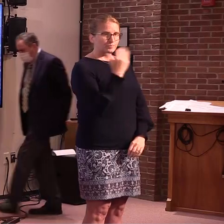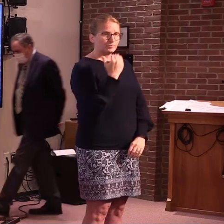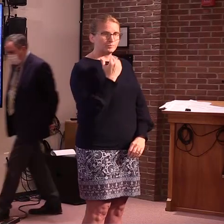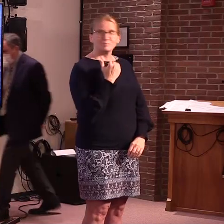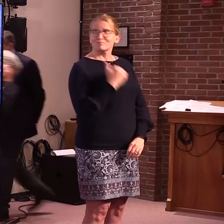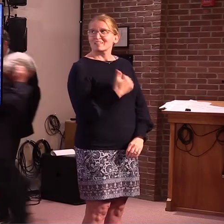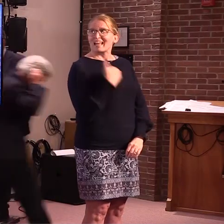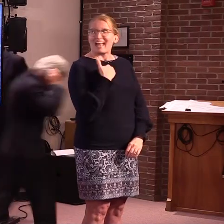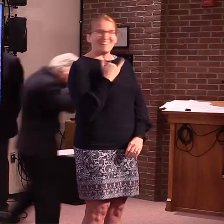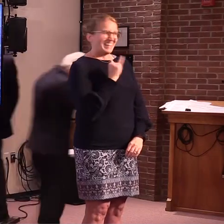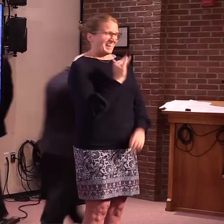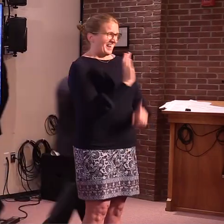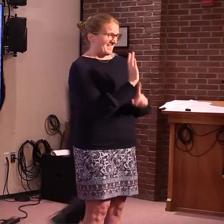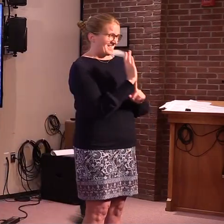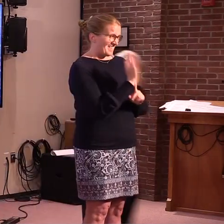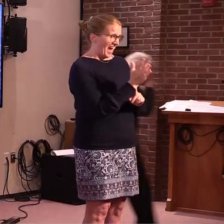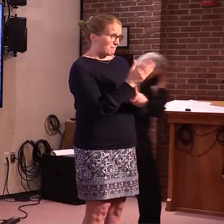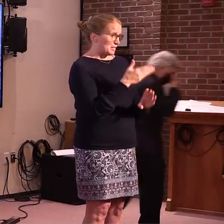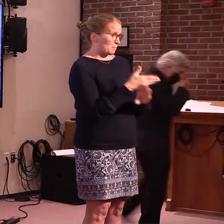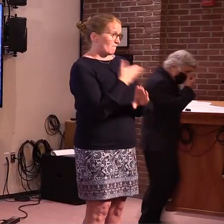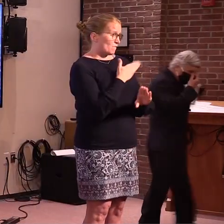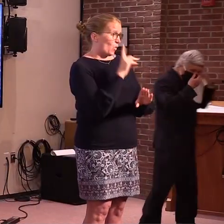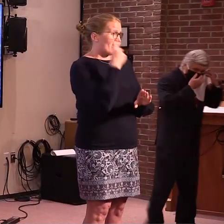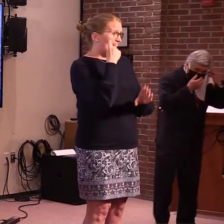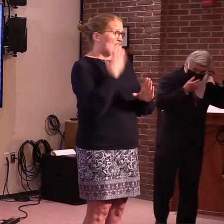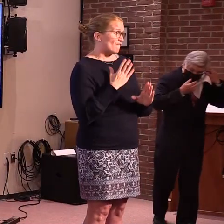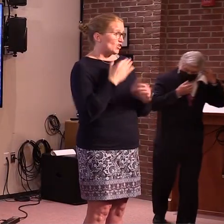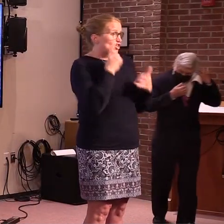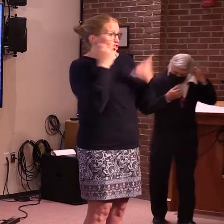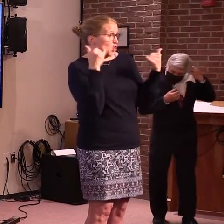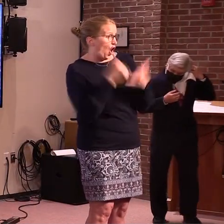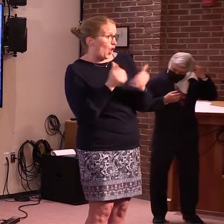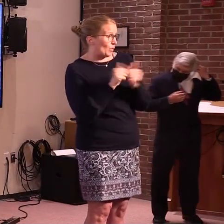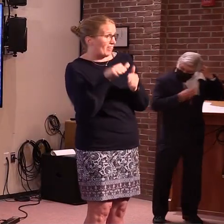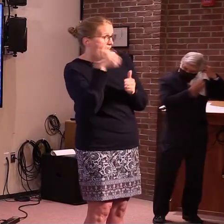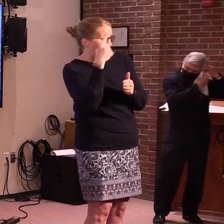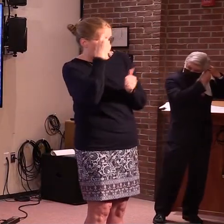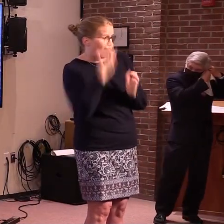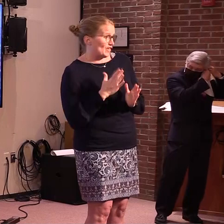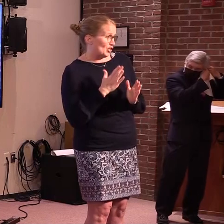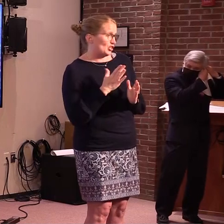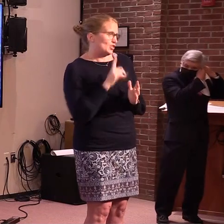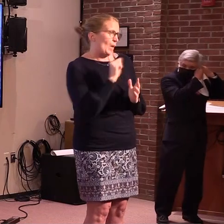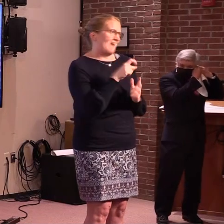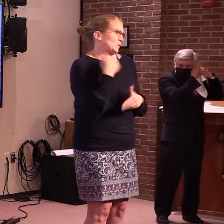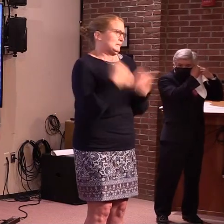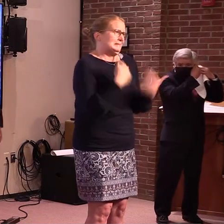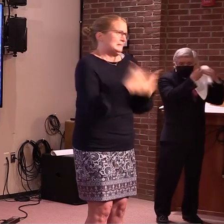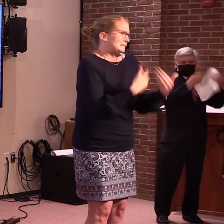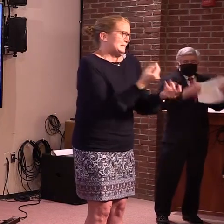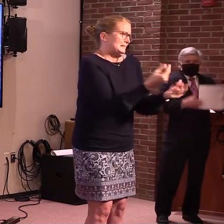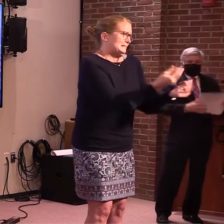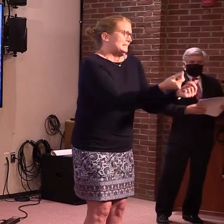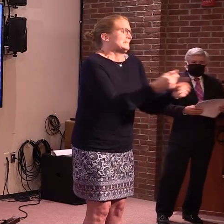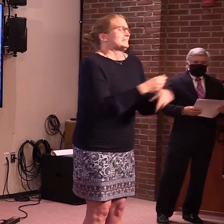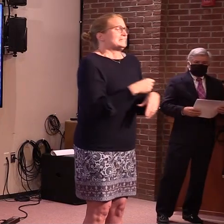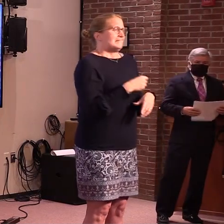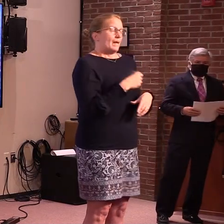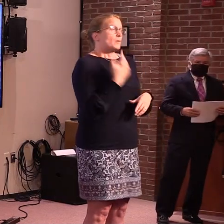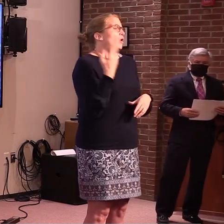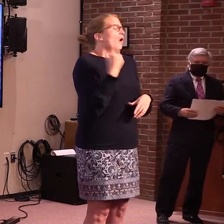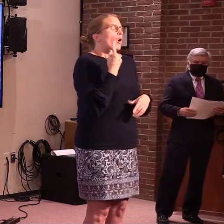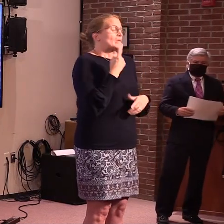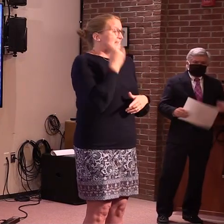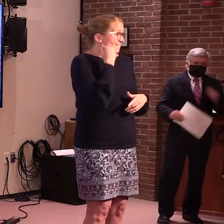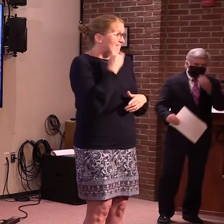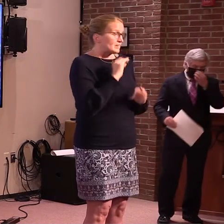We have about 5 minutes before the governor's call with other governors starts, so if we could just move through these as quickly as possible, and we're always happy to